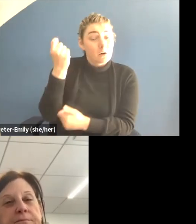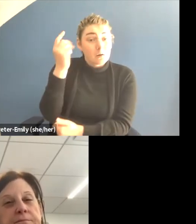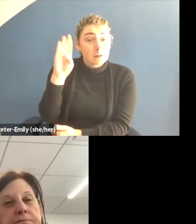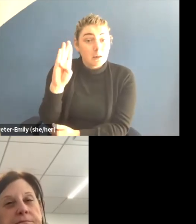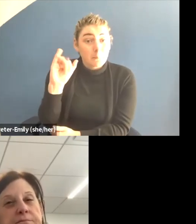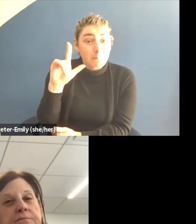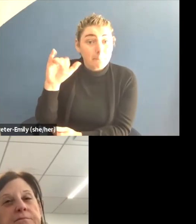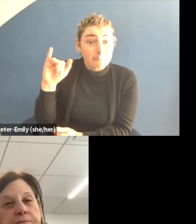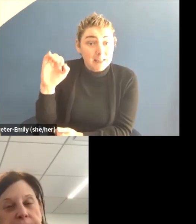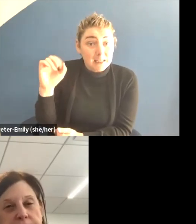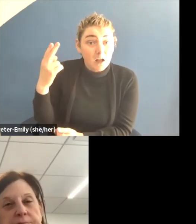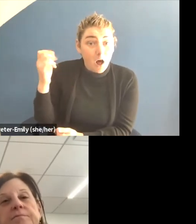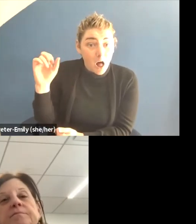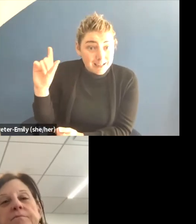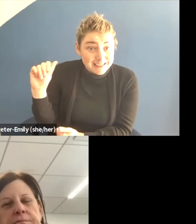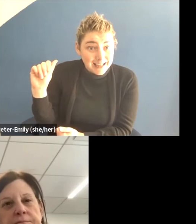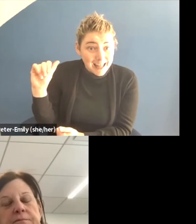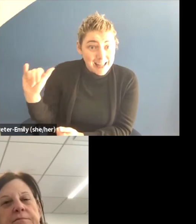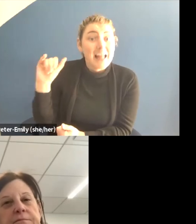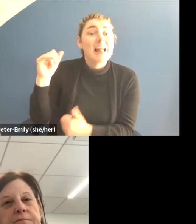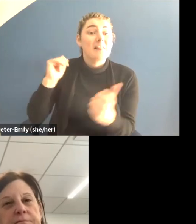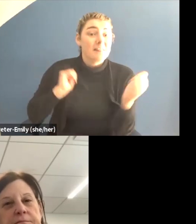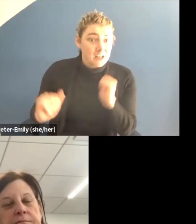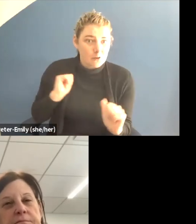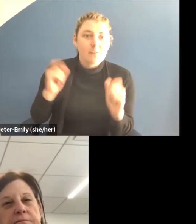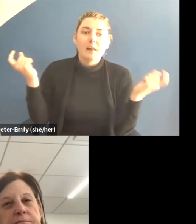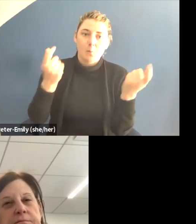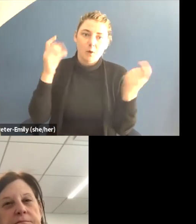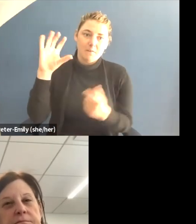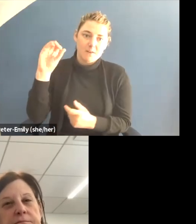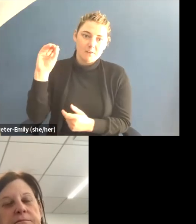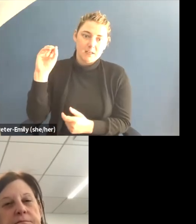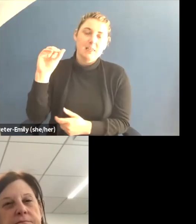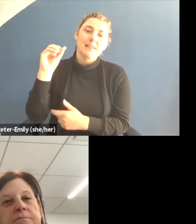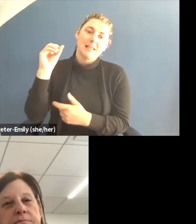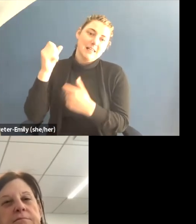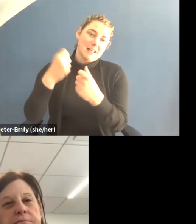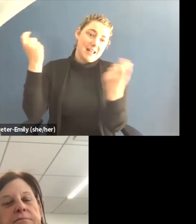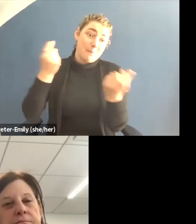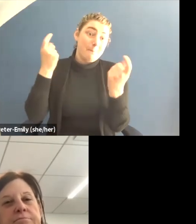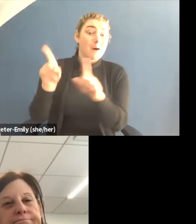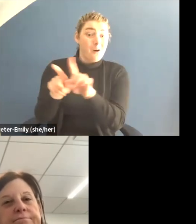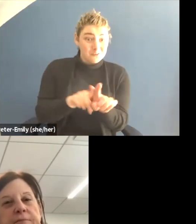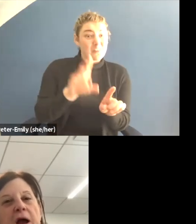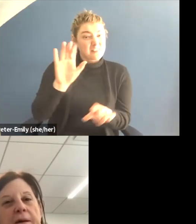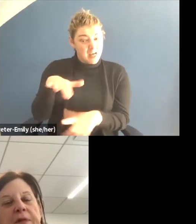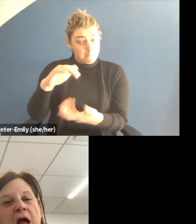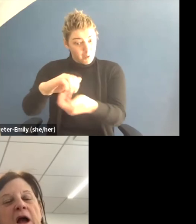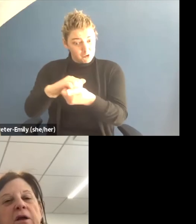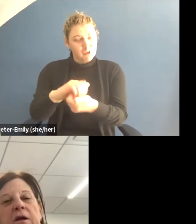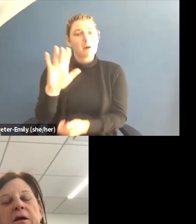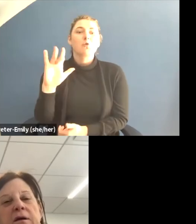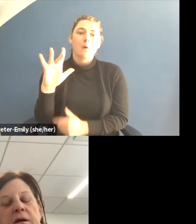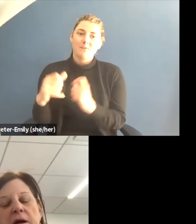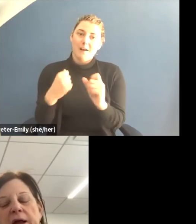Holiday Theater is celebrating a 50th anniversary this year, they're also celebrating 25 years of that partnership. which is